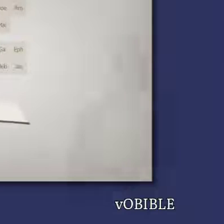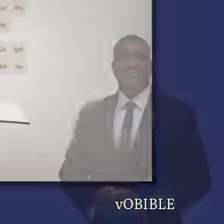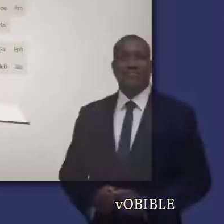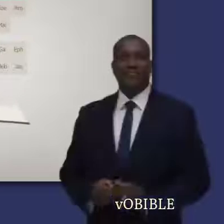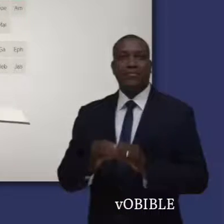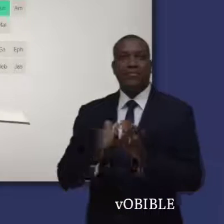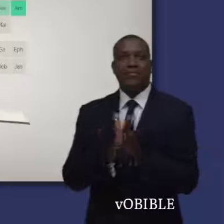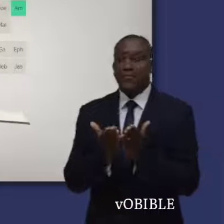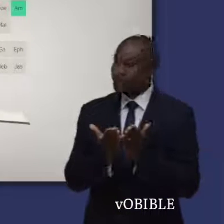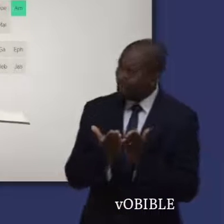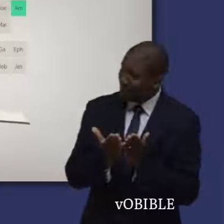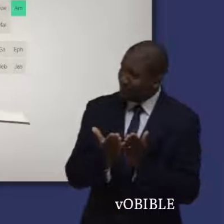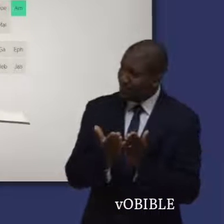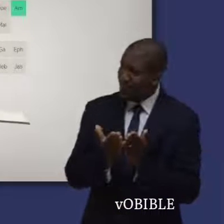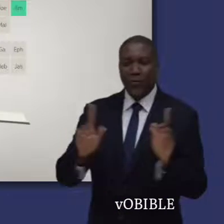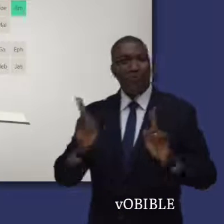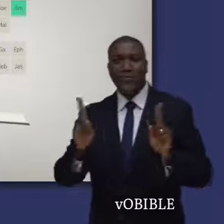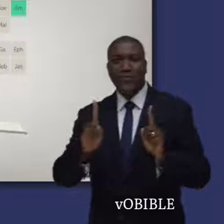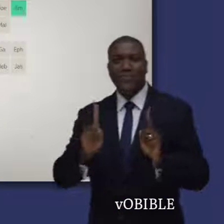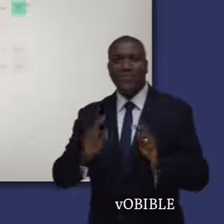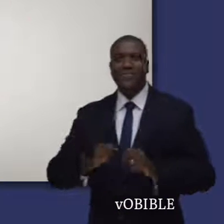An introduction to the book of Amos.